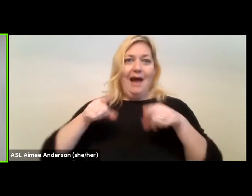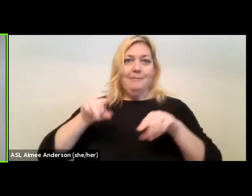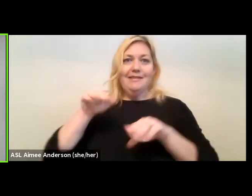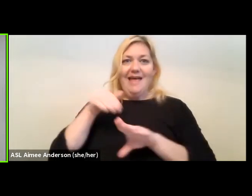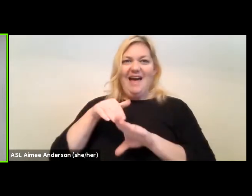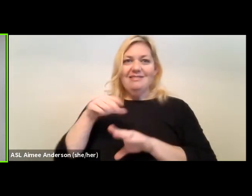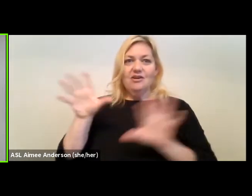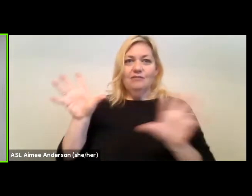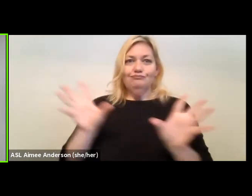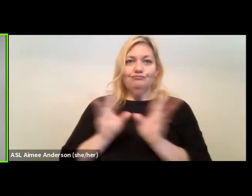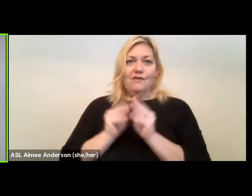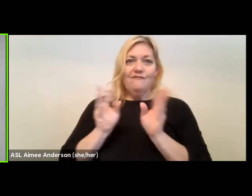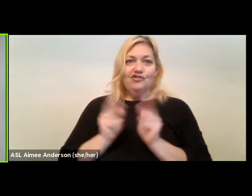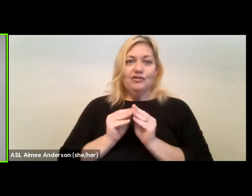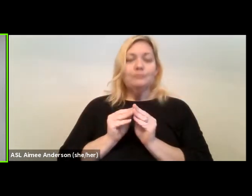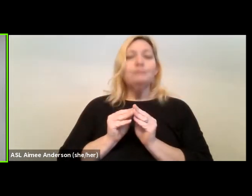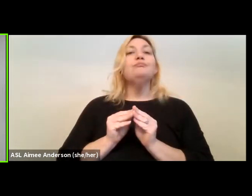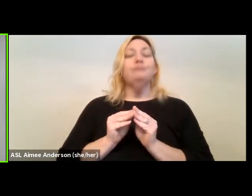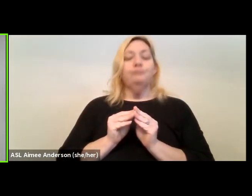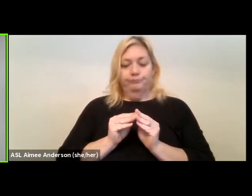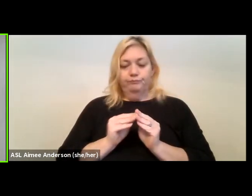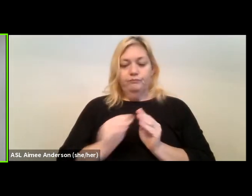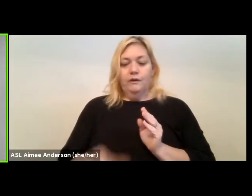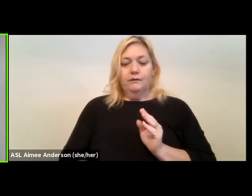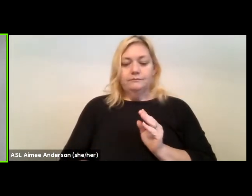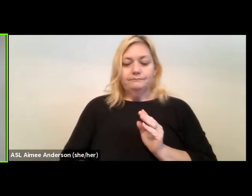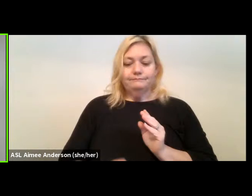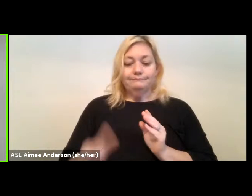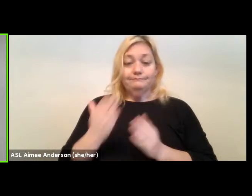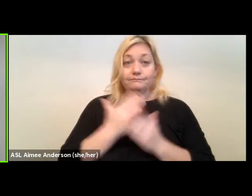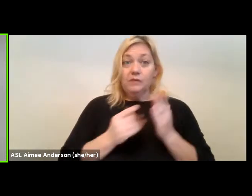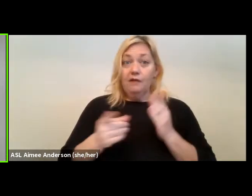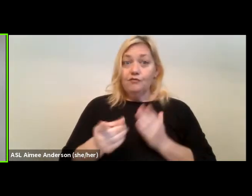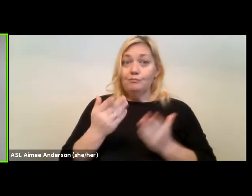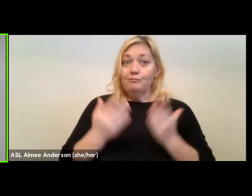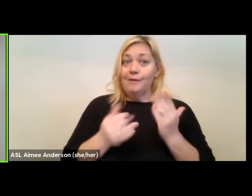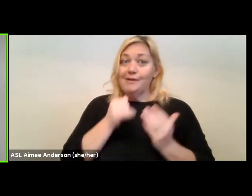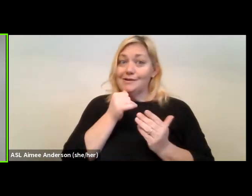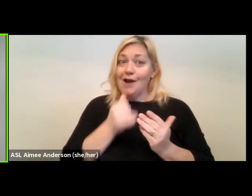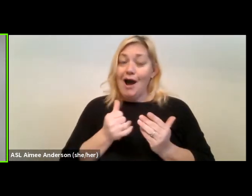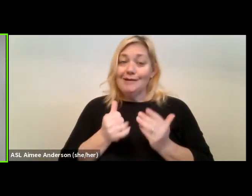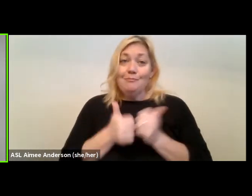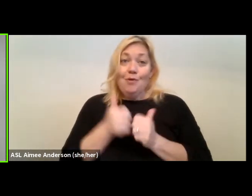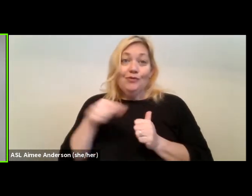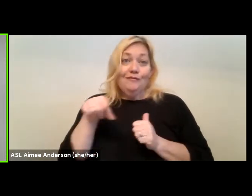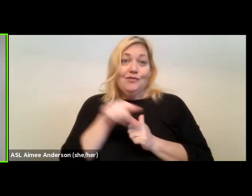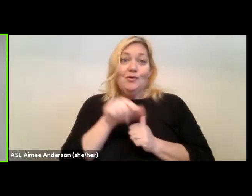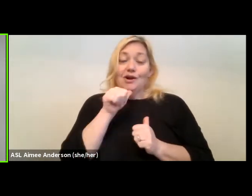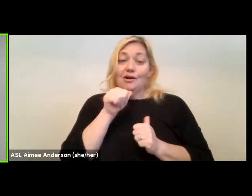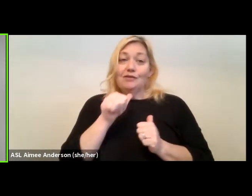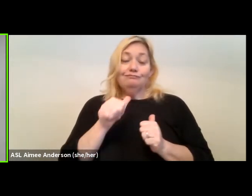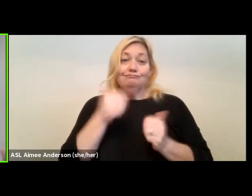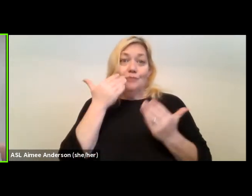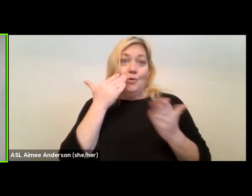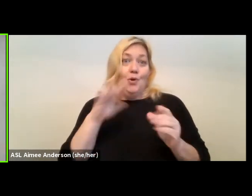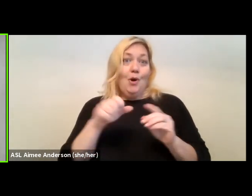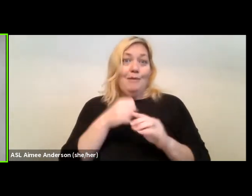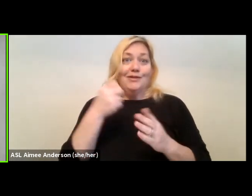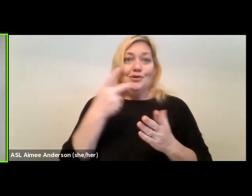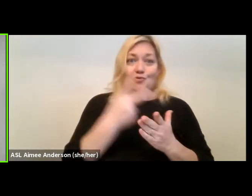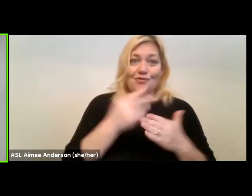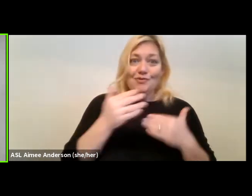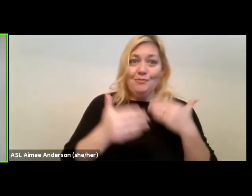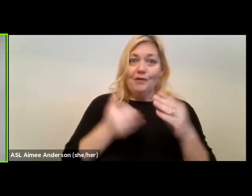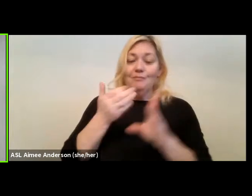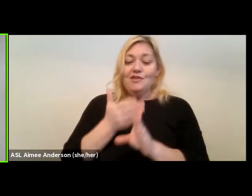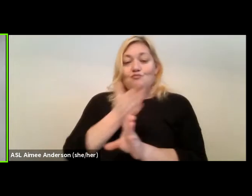some of you, probably not many of you, may be new to the way our endorsing process works, but there are